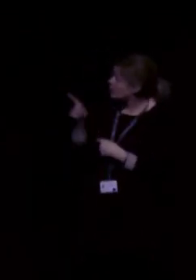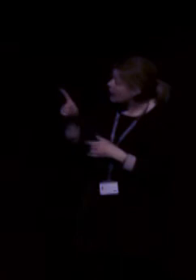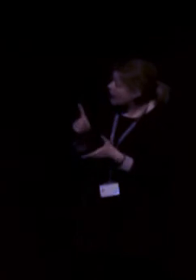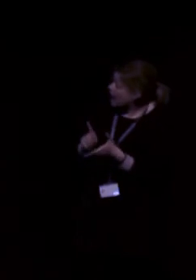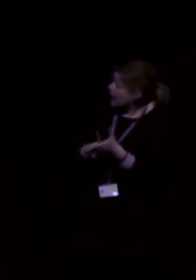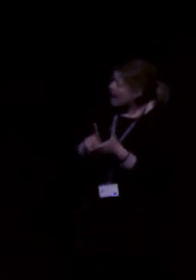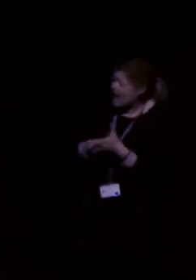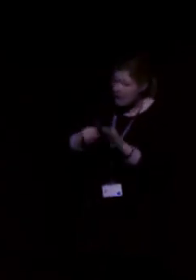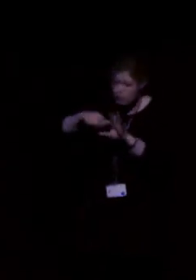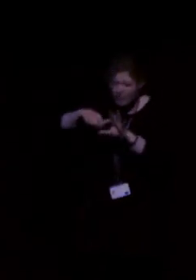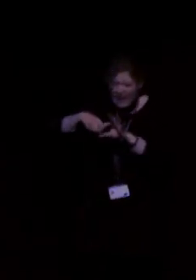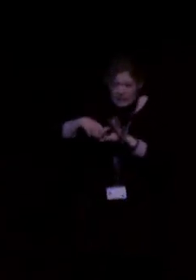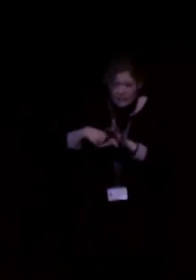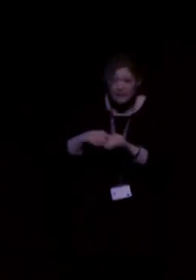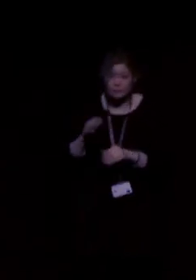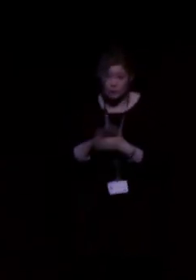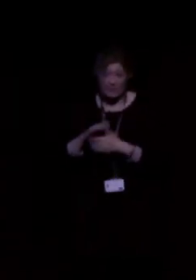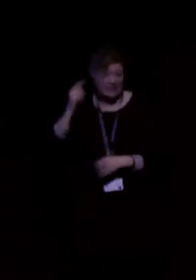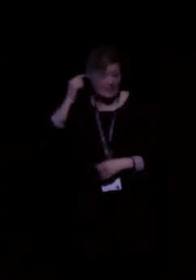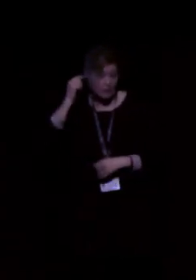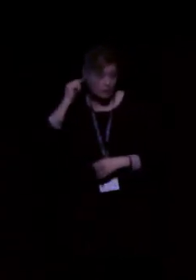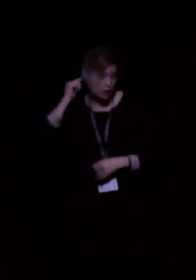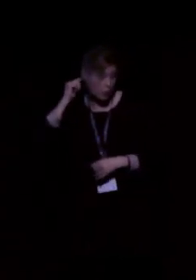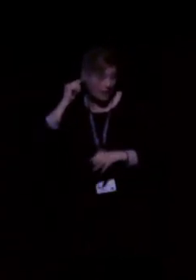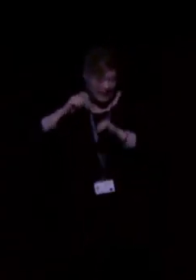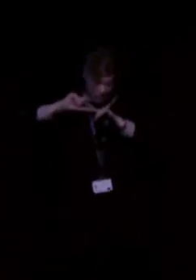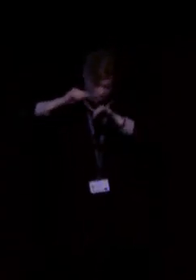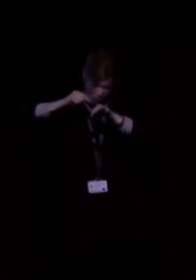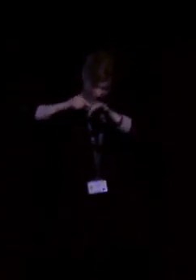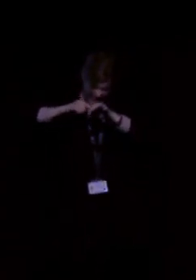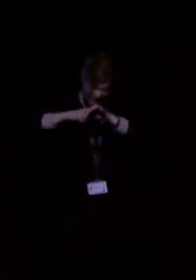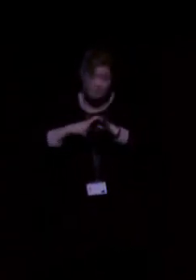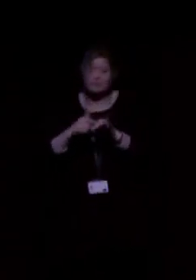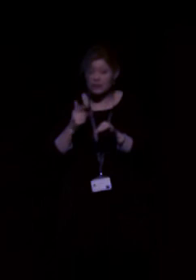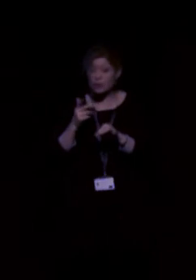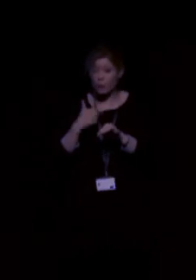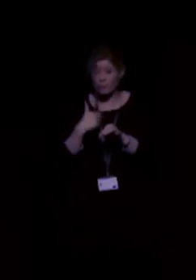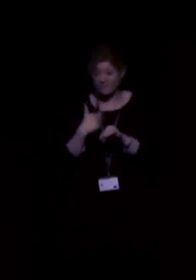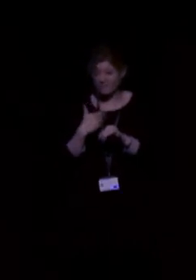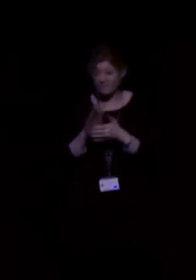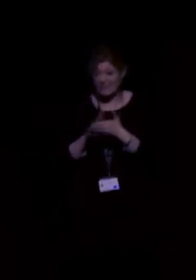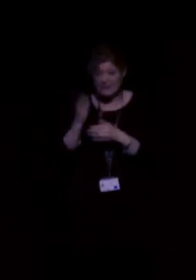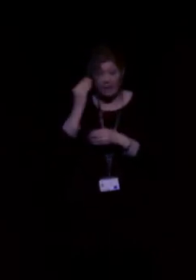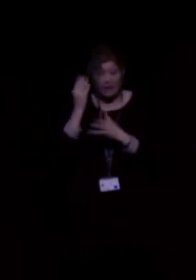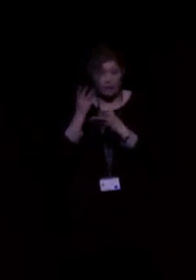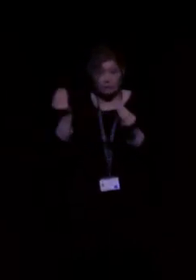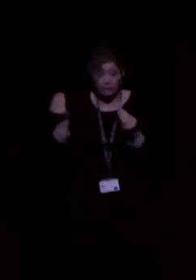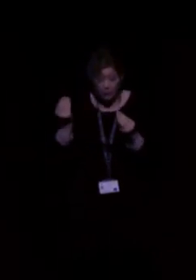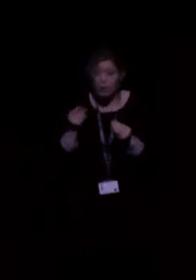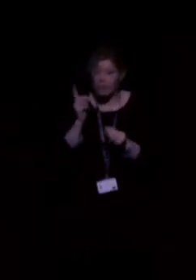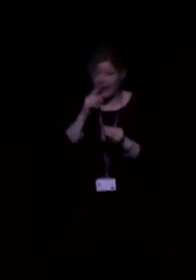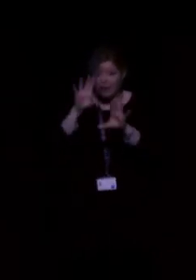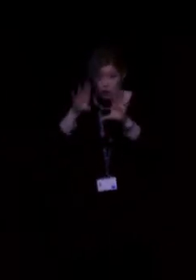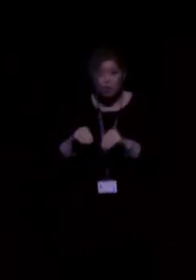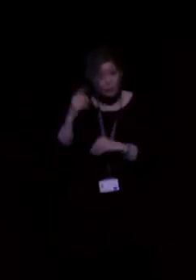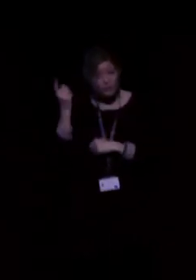ear to essentially render the ear with no hearing and no balance. But that can have the highest effect on stopping the